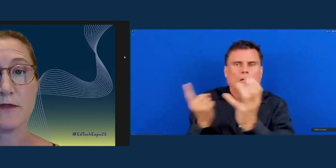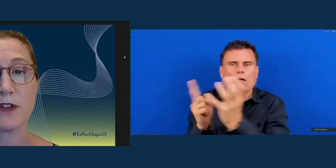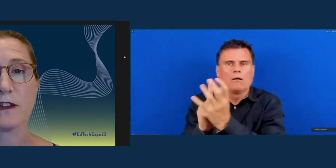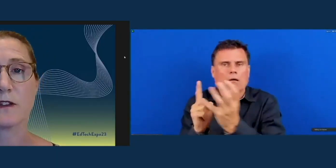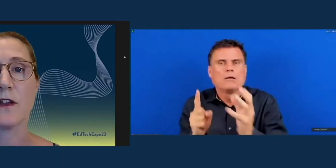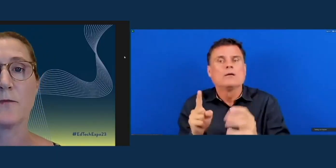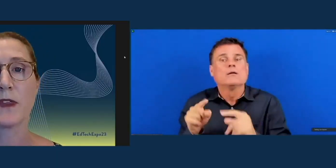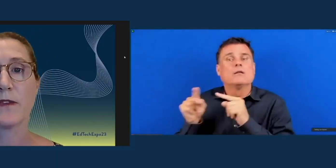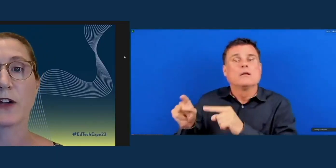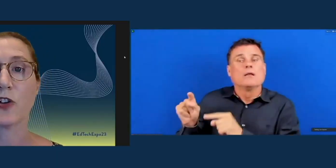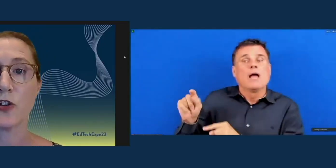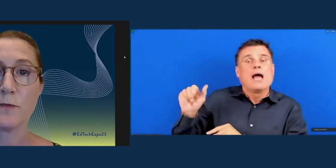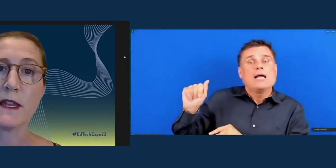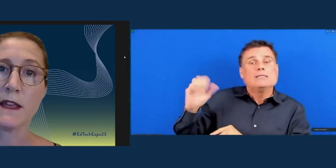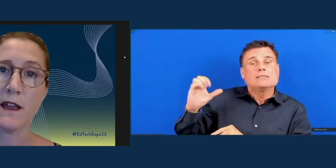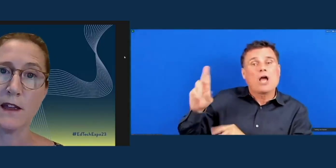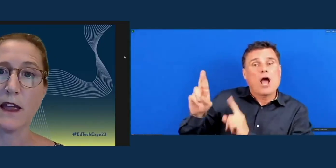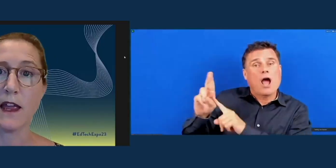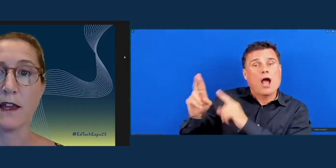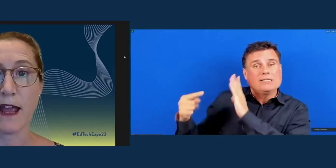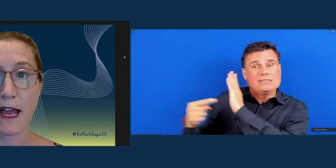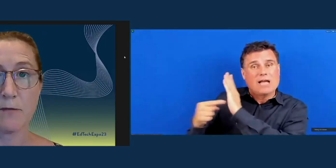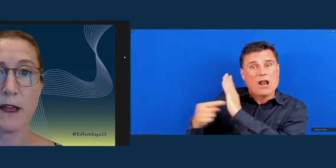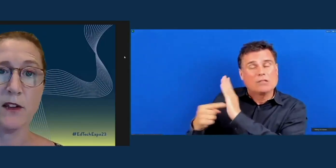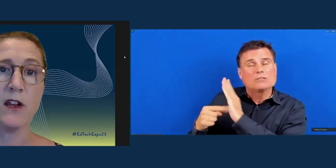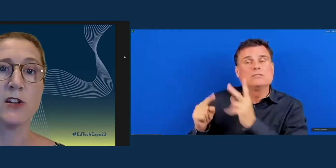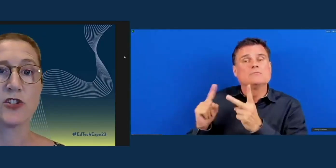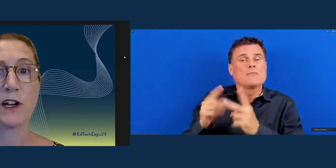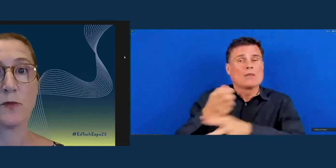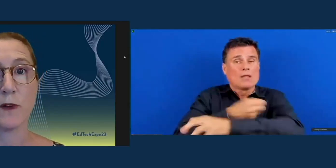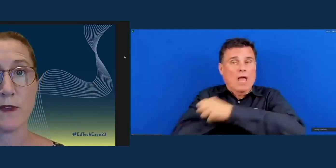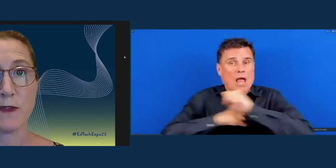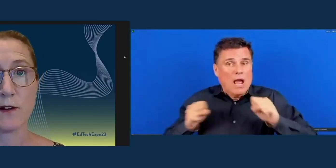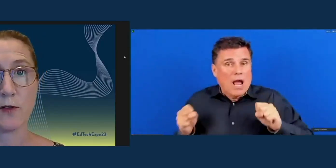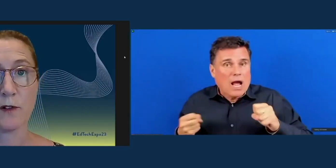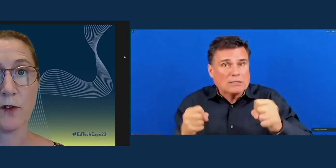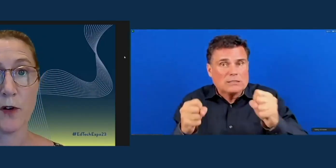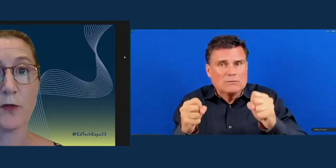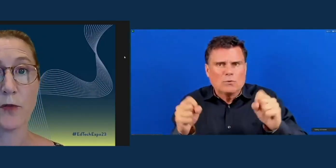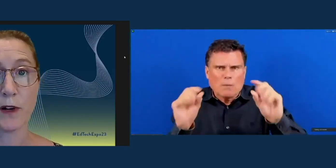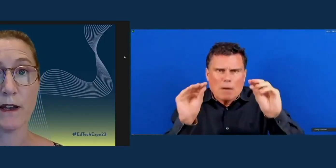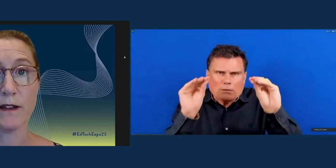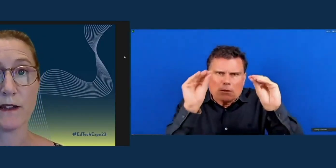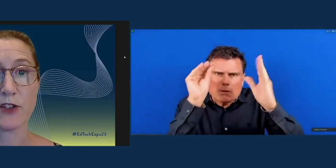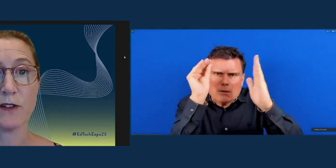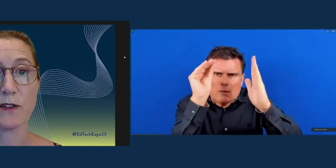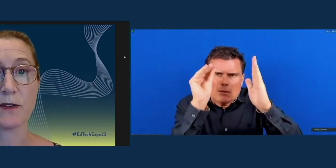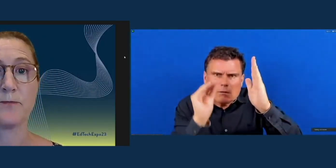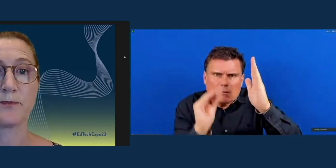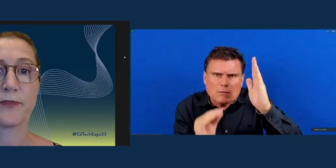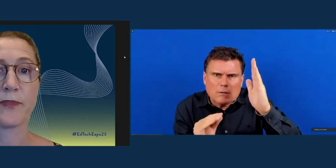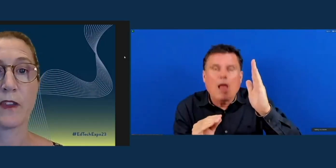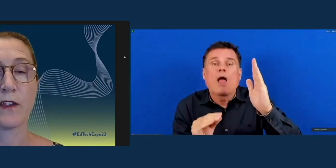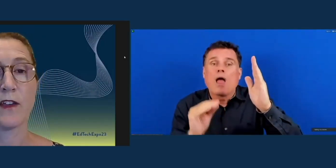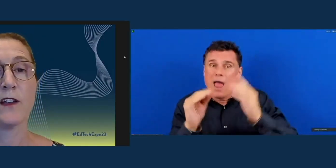and activities that could be and had been shared within their own